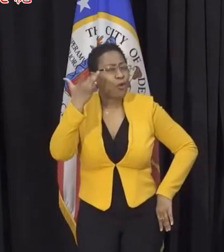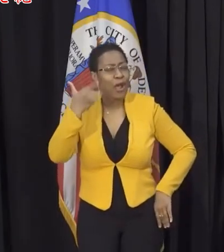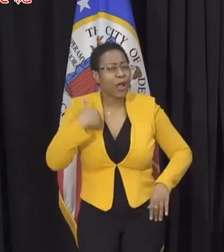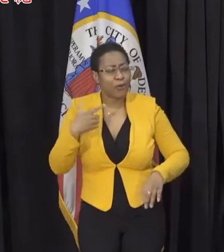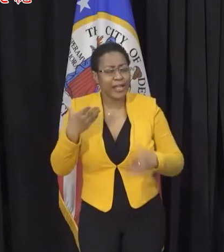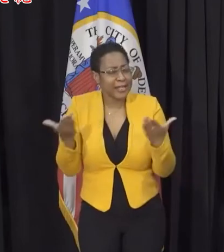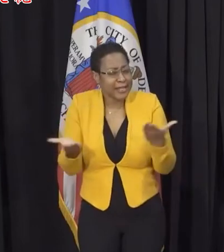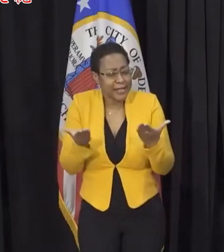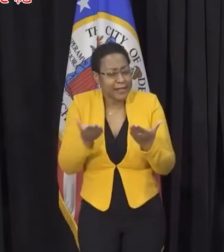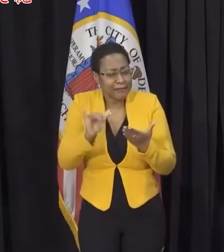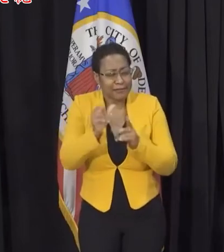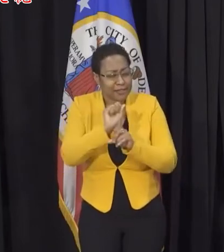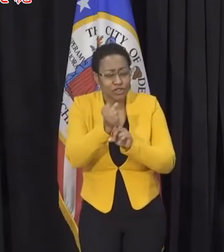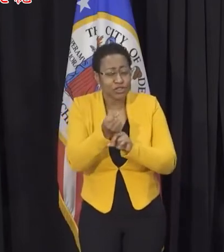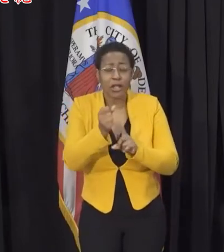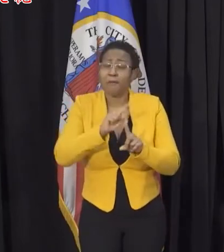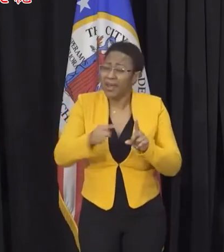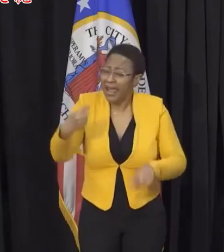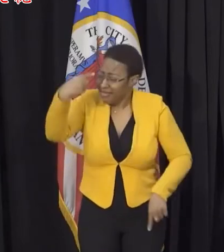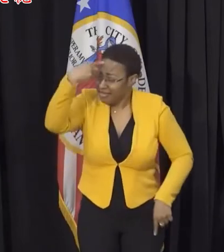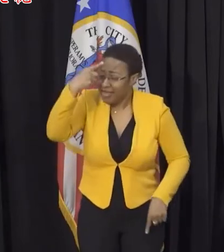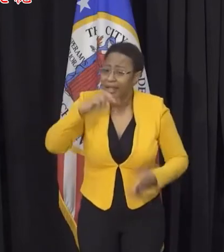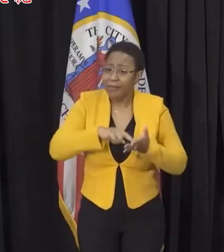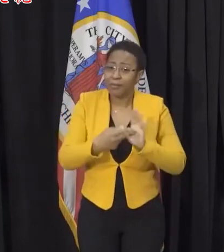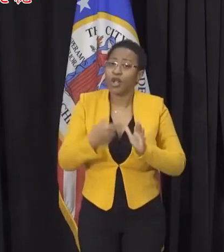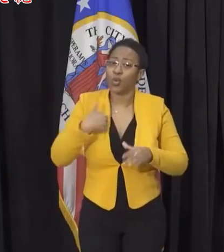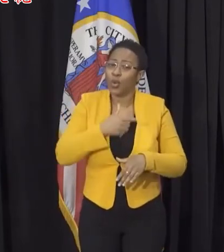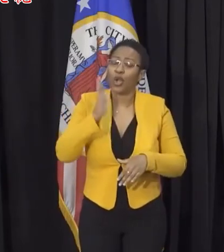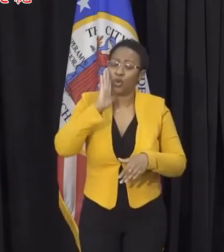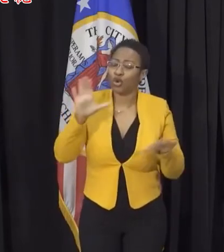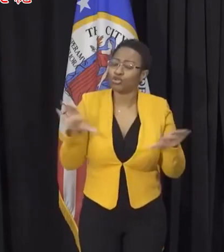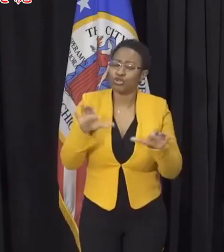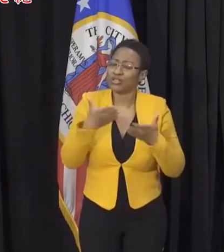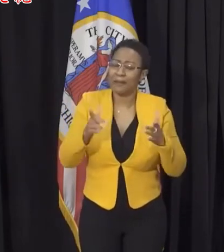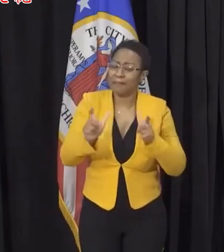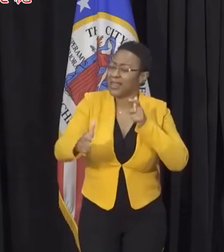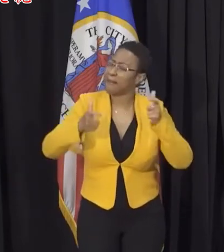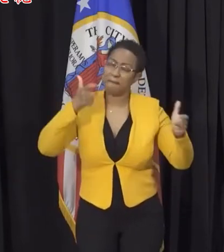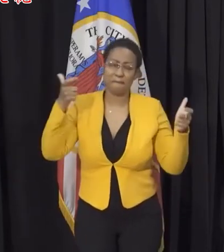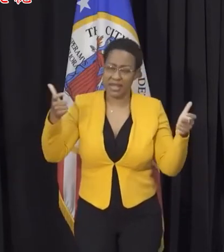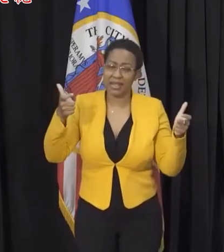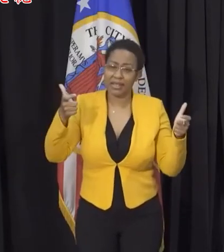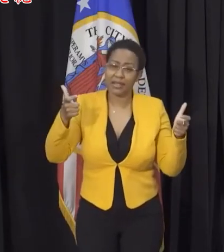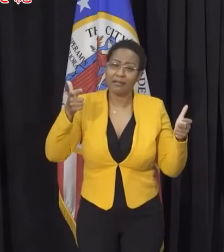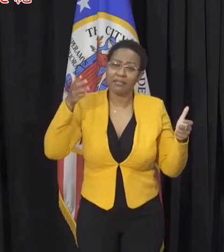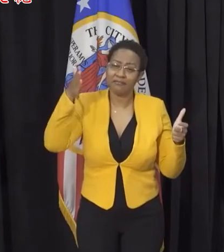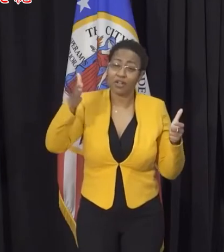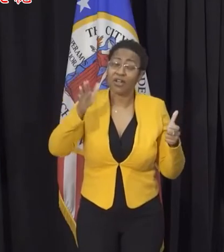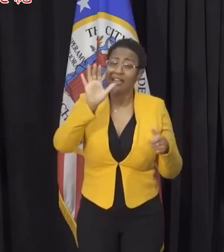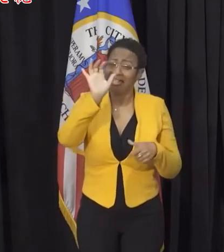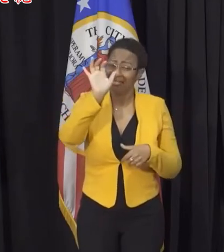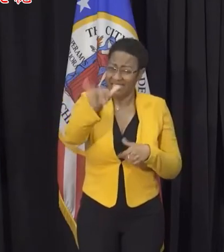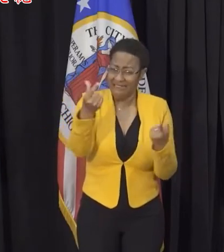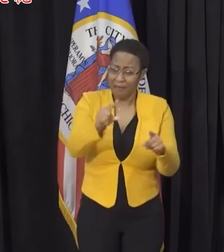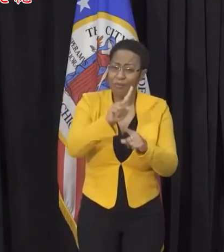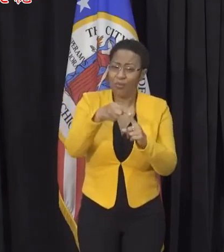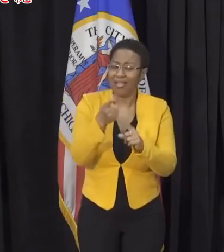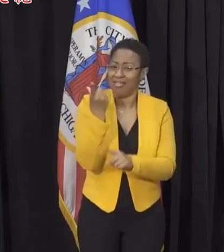up in this situation, but I think it means we're going to do something big. That was last